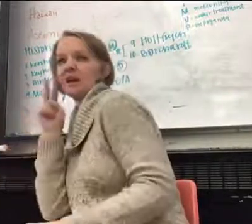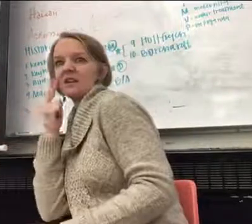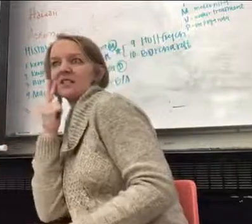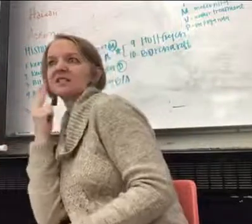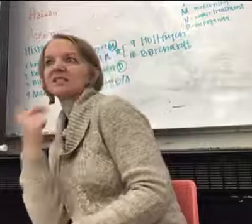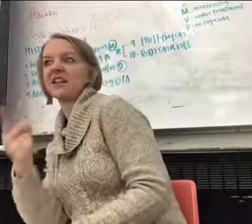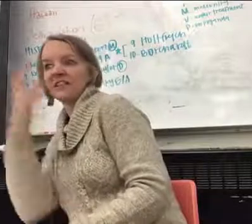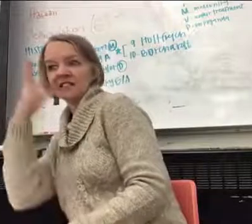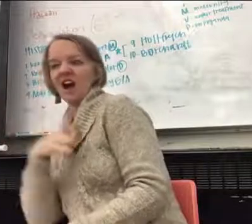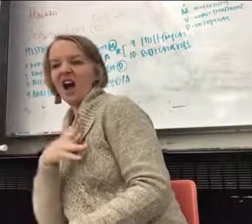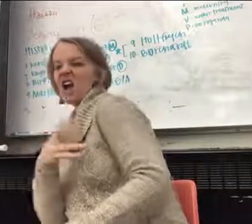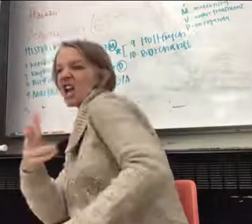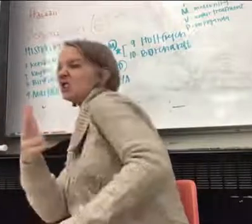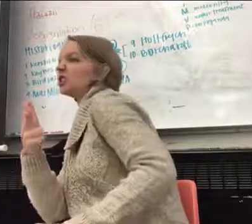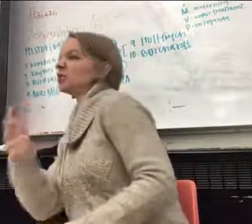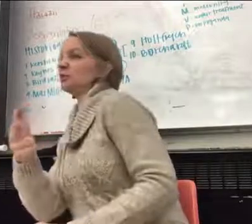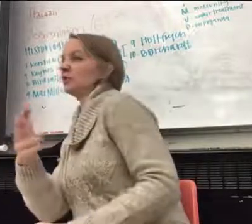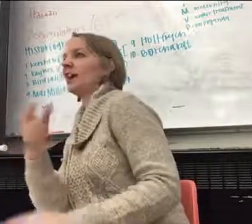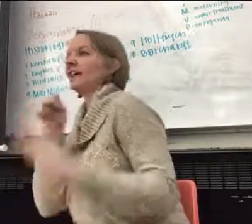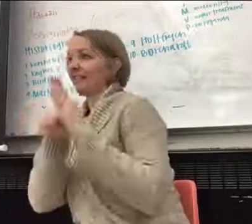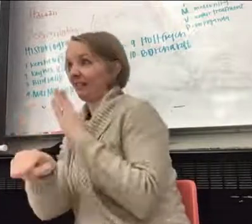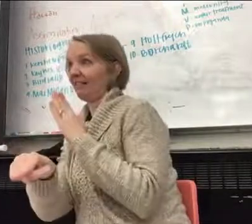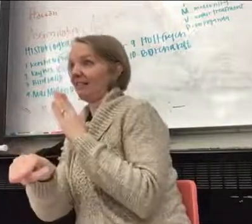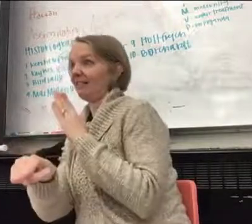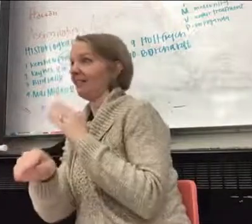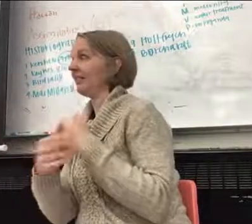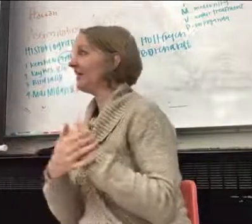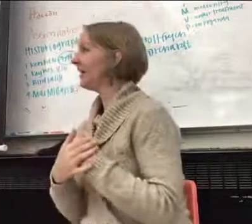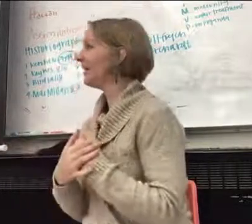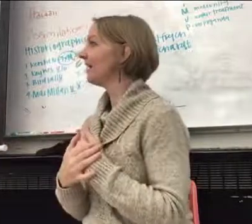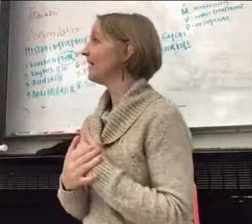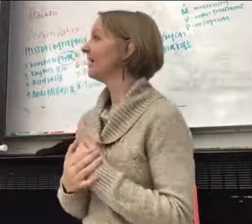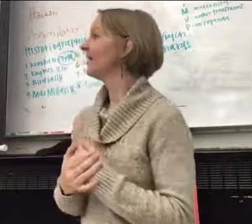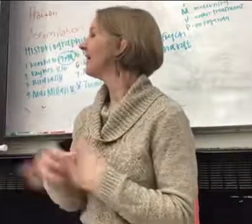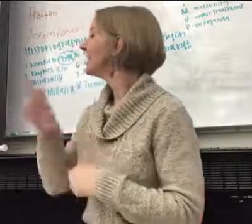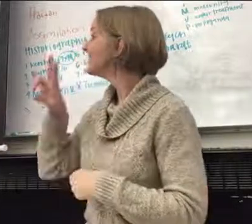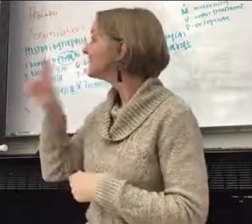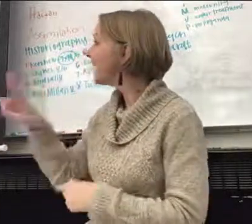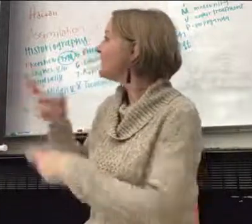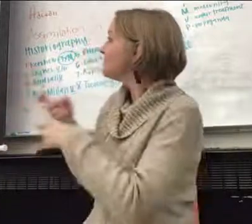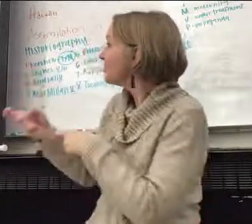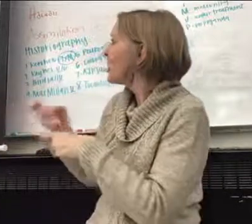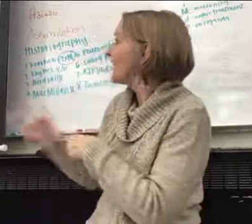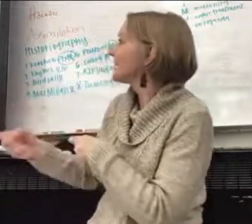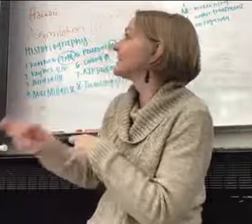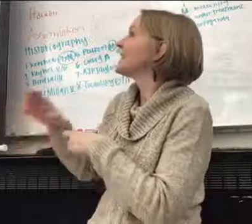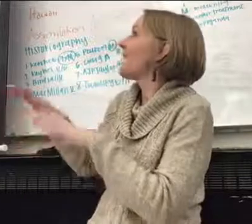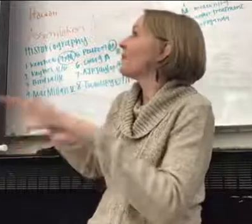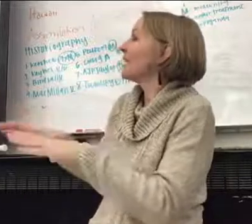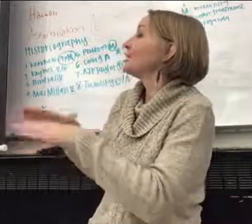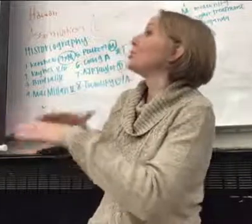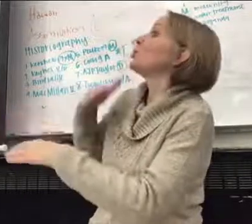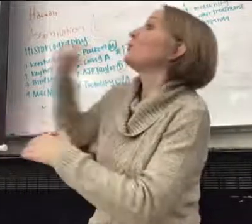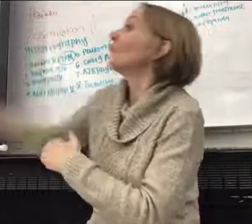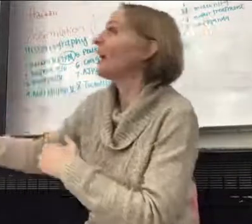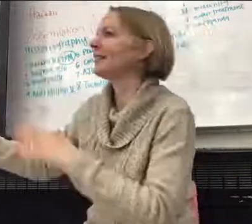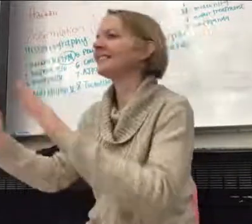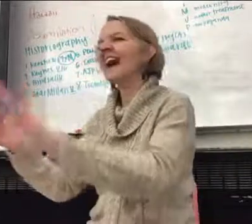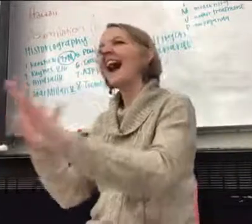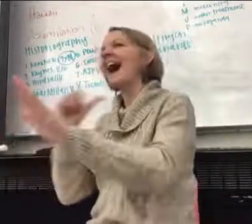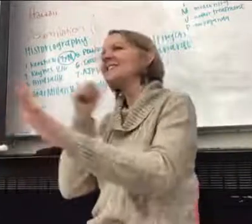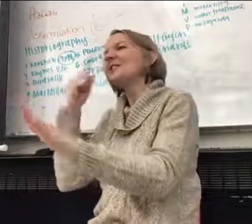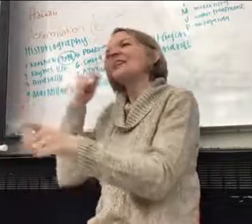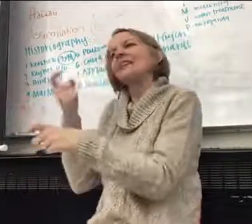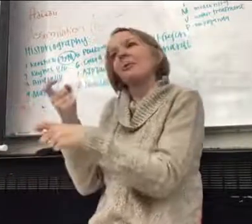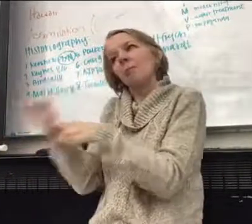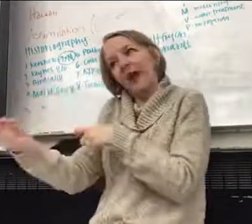him, shoot him, and he gets killed. 7 pranks that went way too far. Well, I wouldn't say they were pranks. I